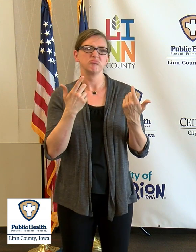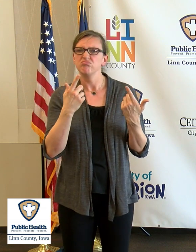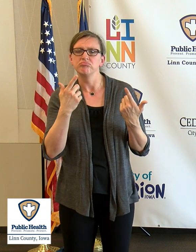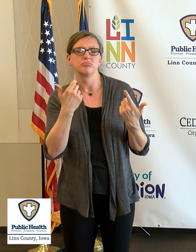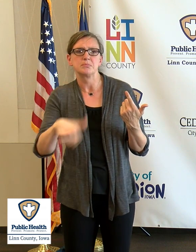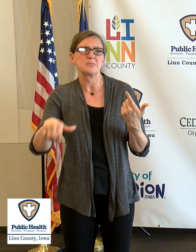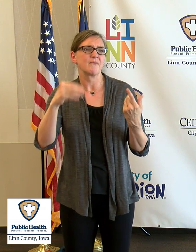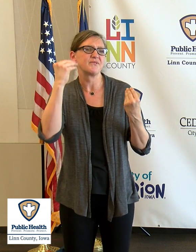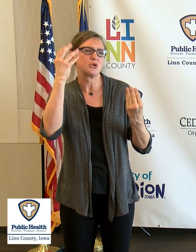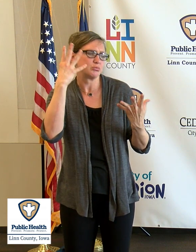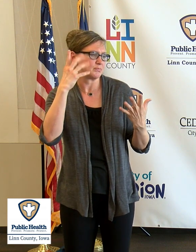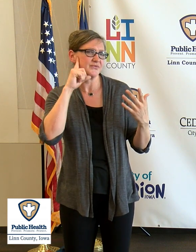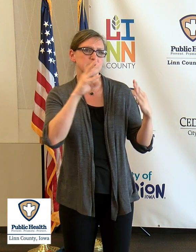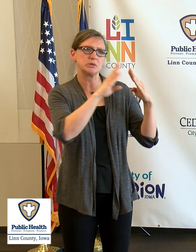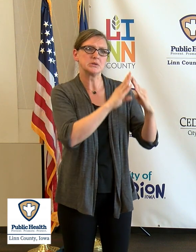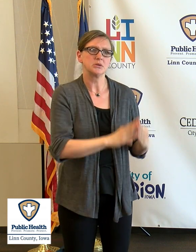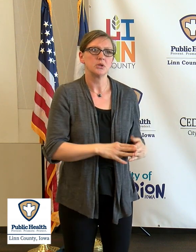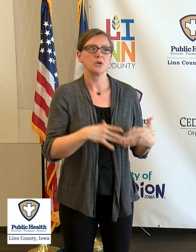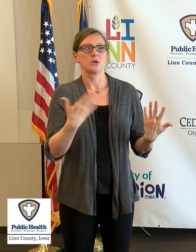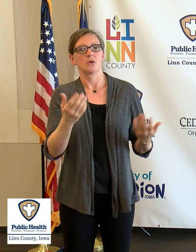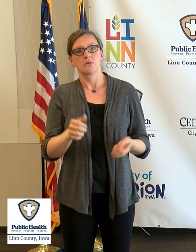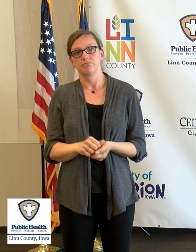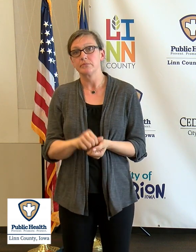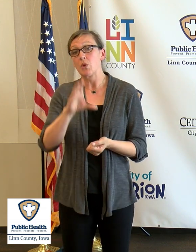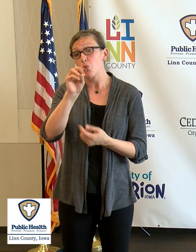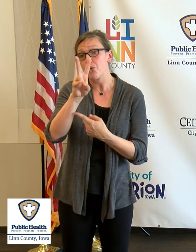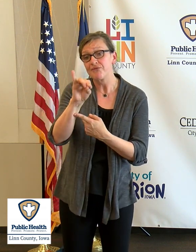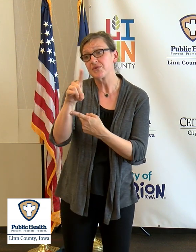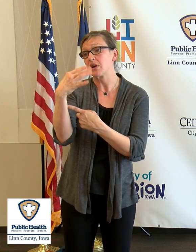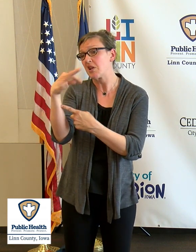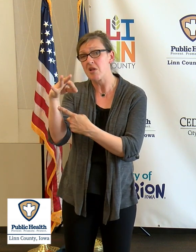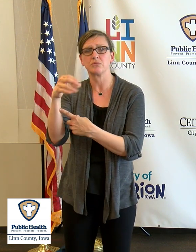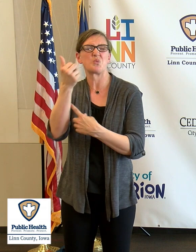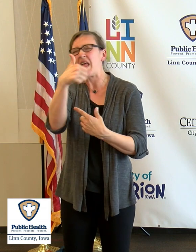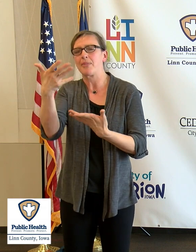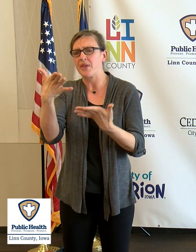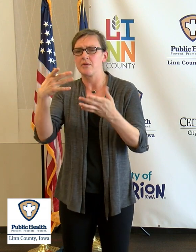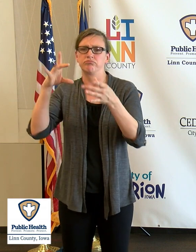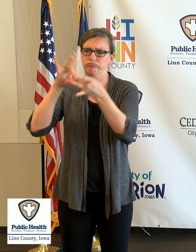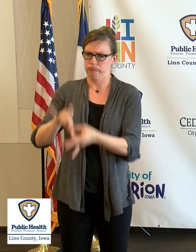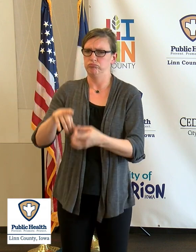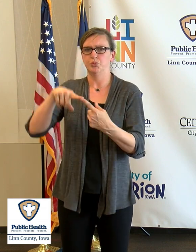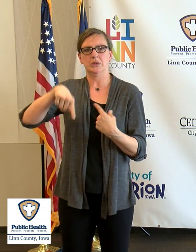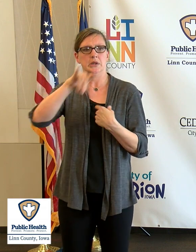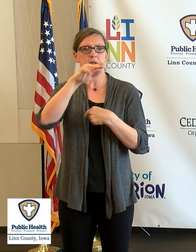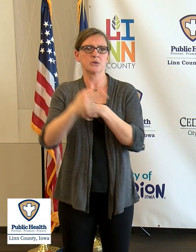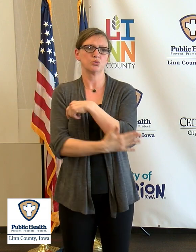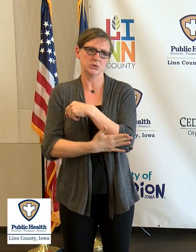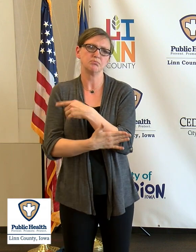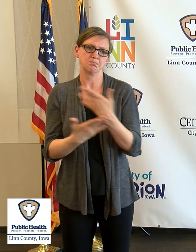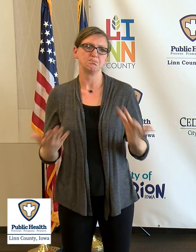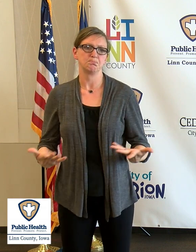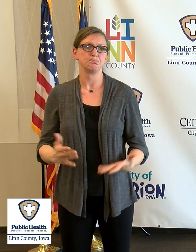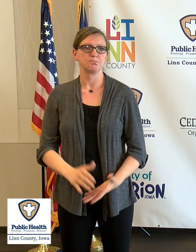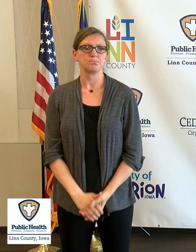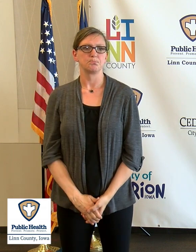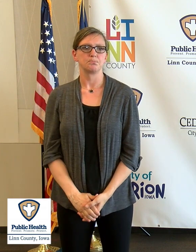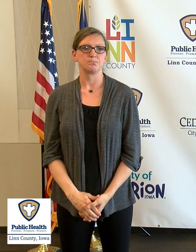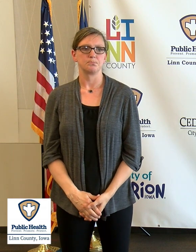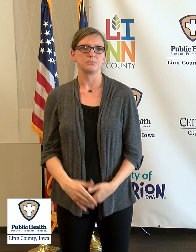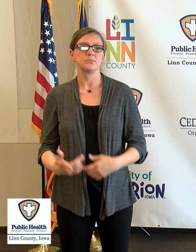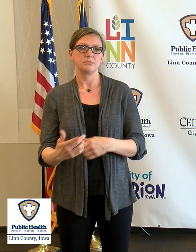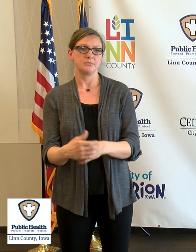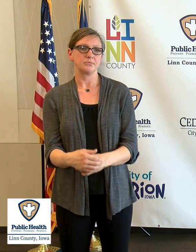on COVID-19 in Linn County. We would like to thank Linn County GIS Department and our